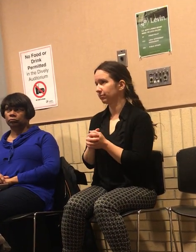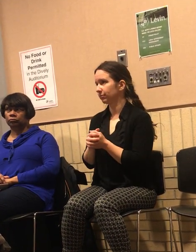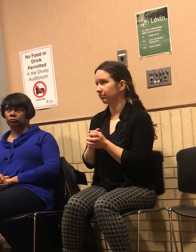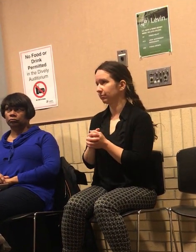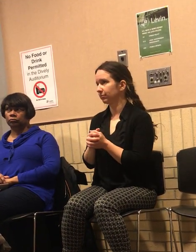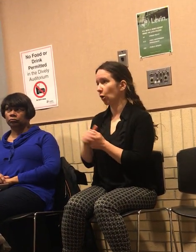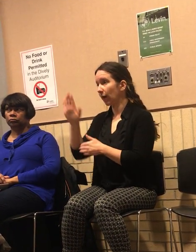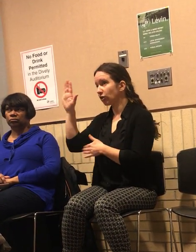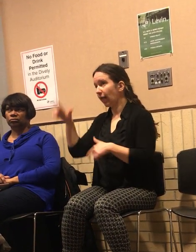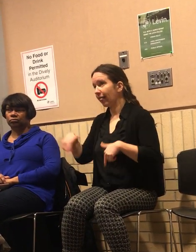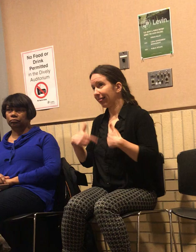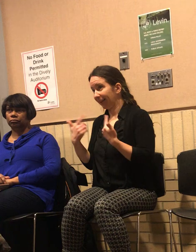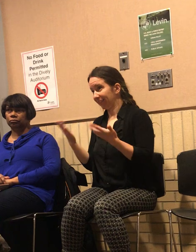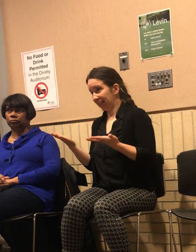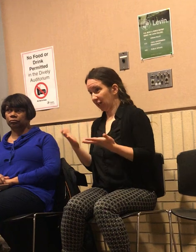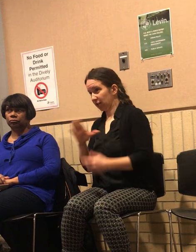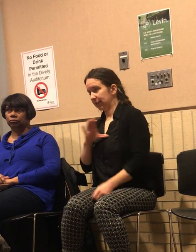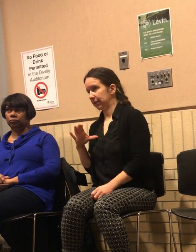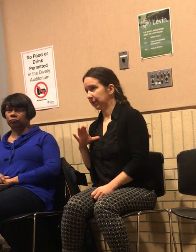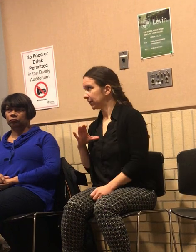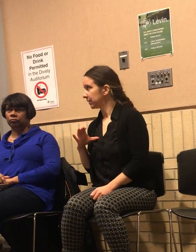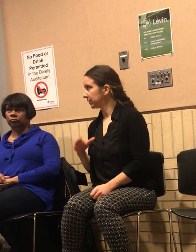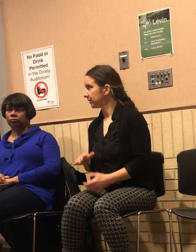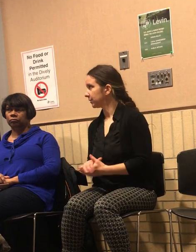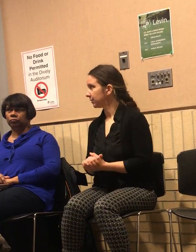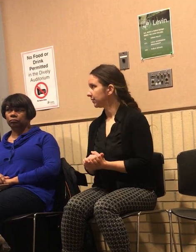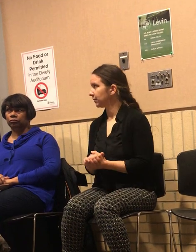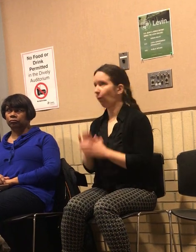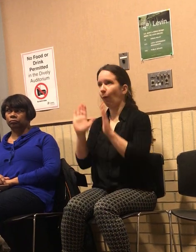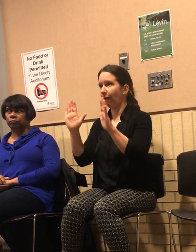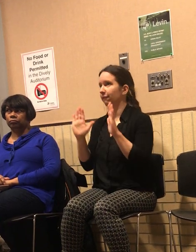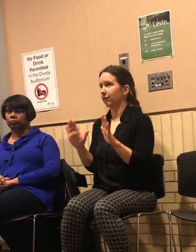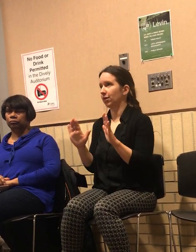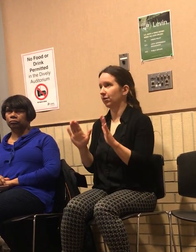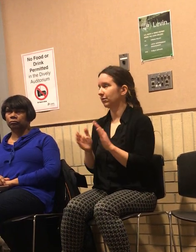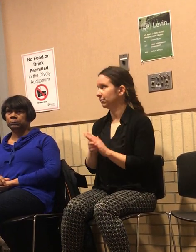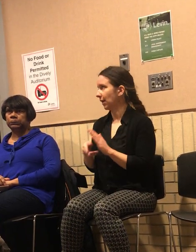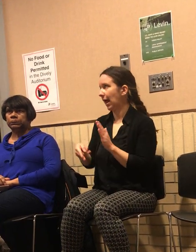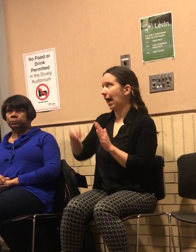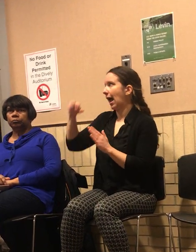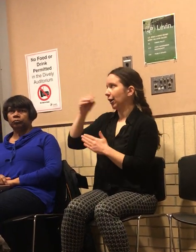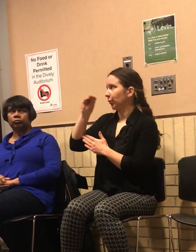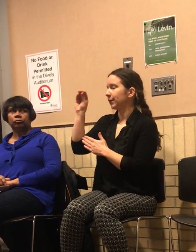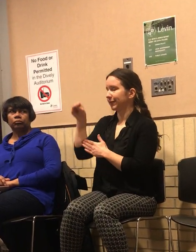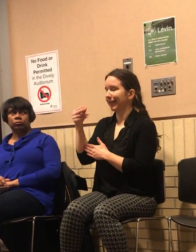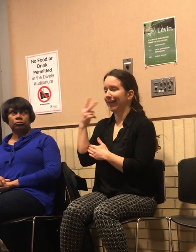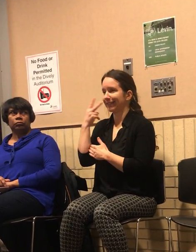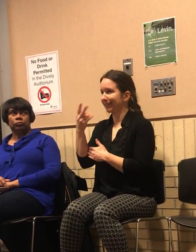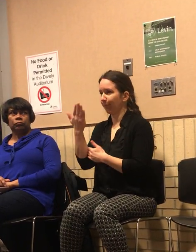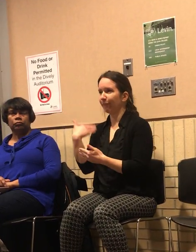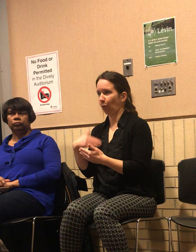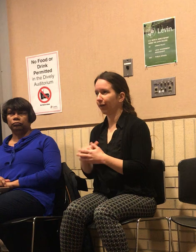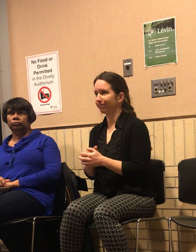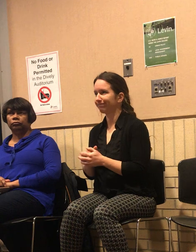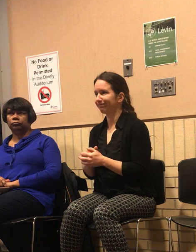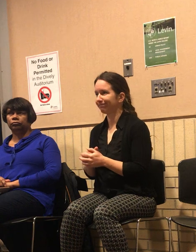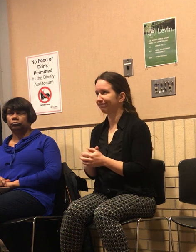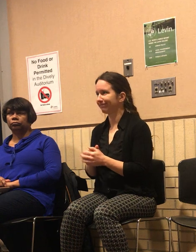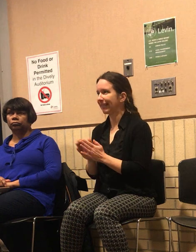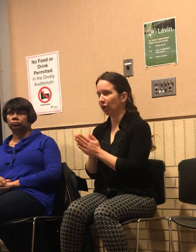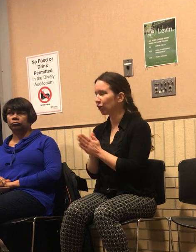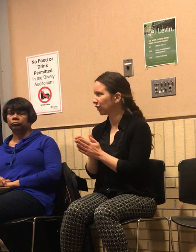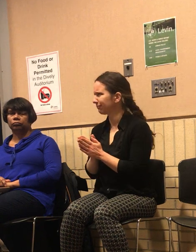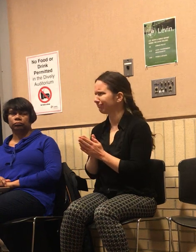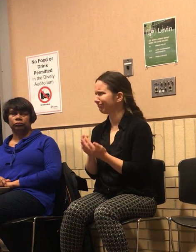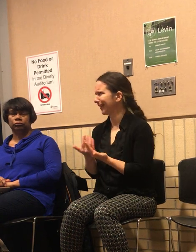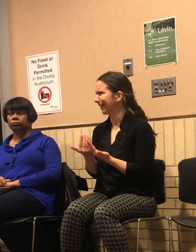in the city of Cleveland. Great, that's like a higher percentage than I've seen in the past, so that's very encouraging.